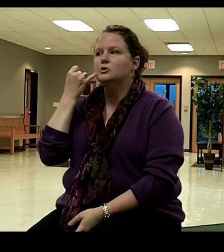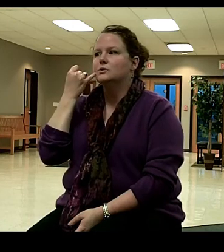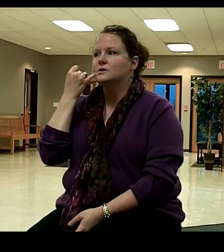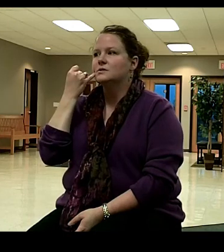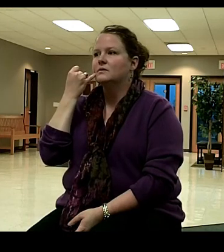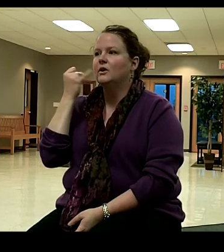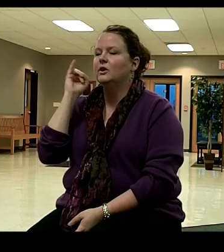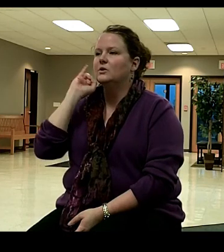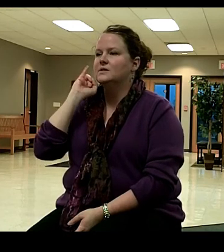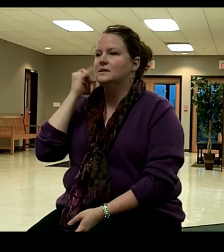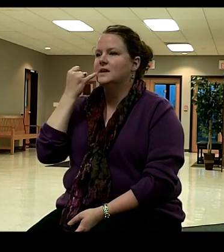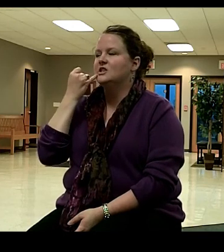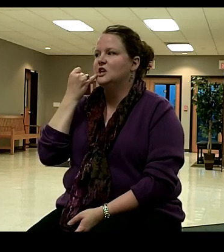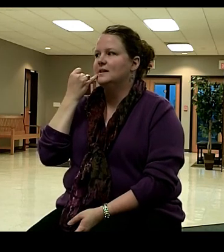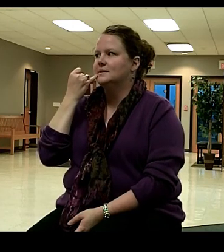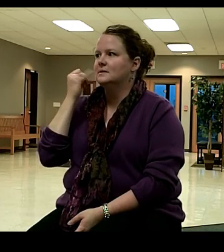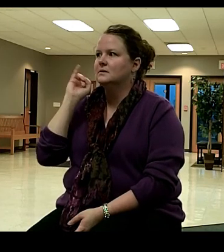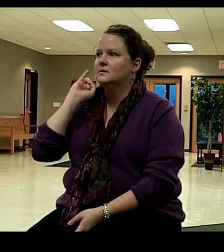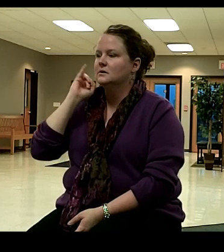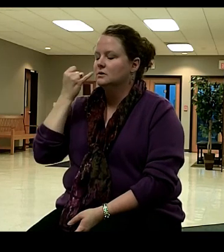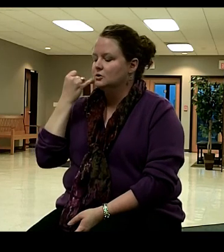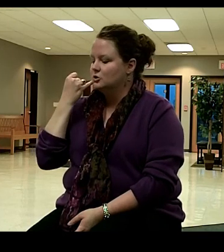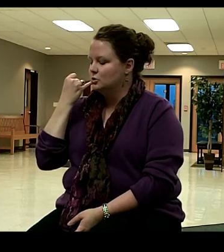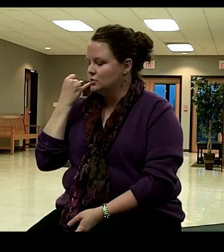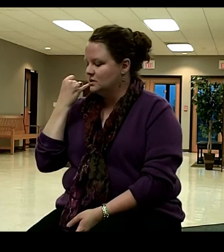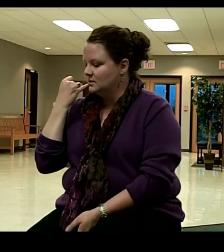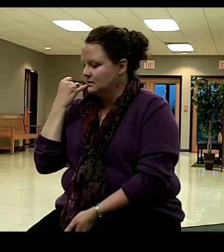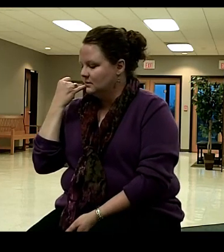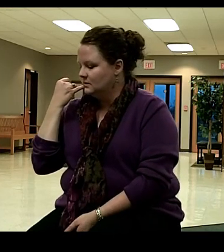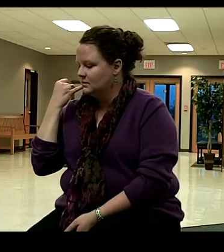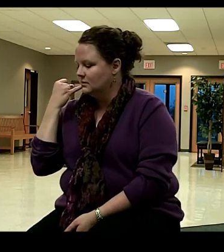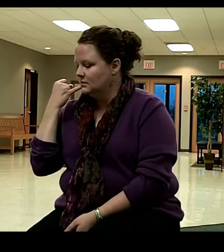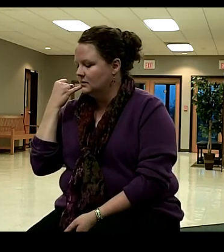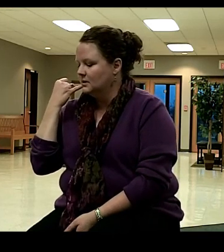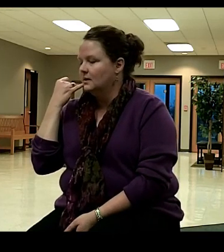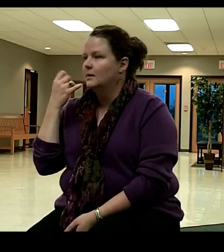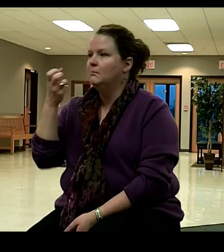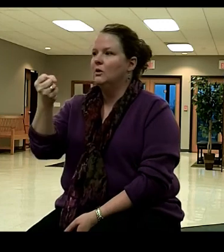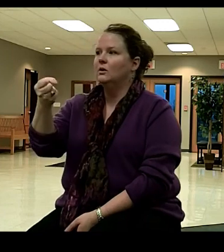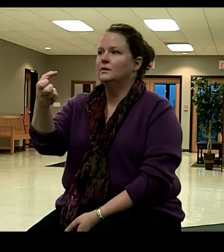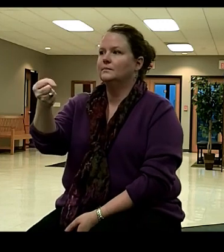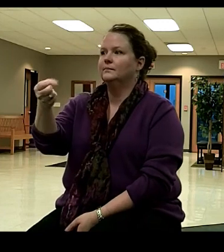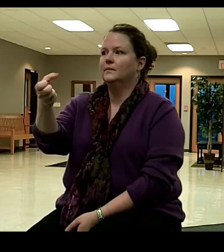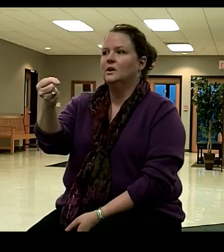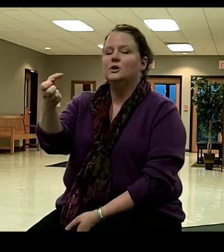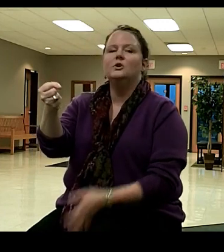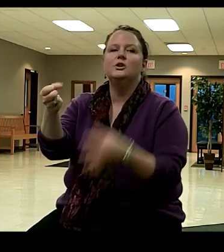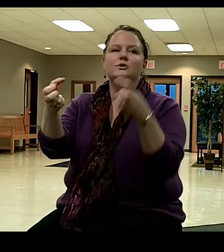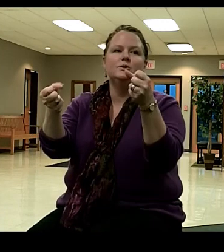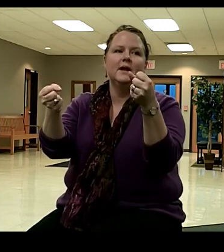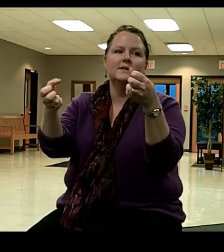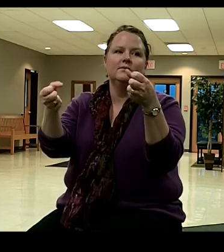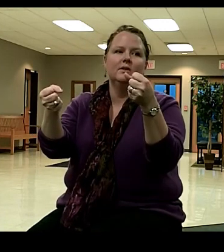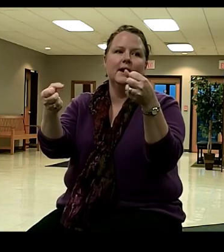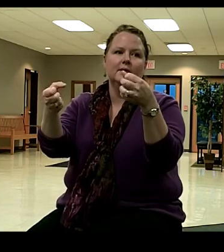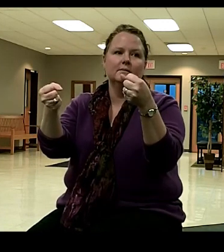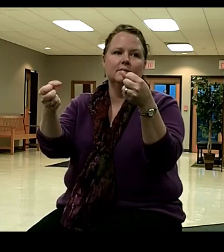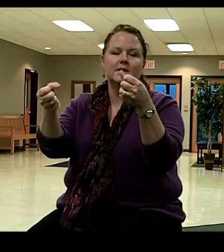Juice. Very close to the sign jealous. Juice. Milk. You can use two hands if you like, but it's